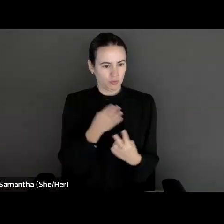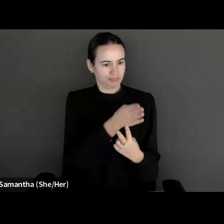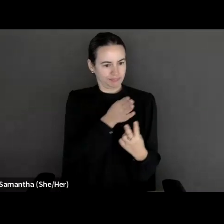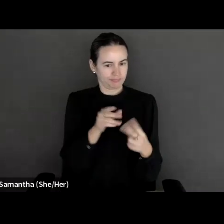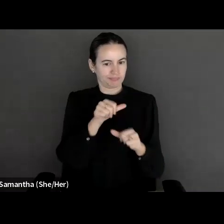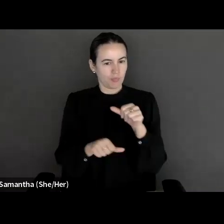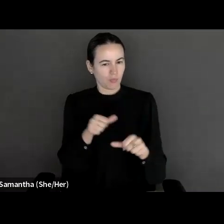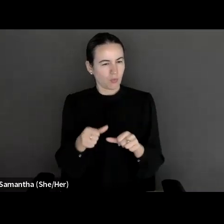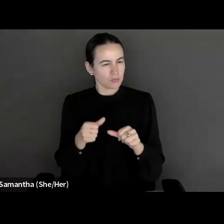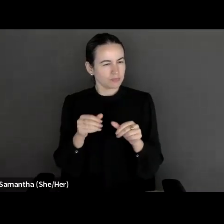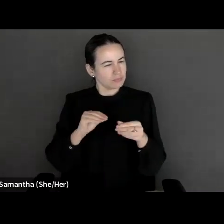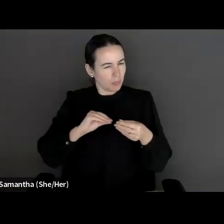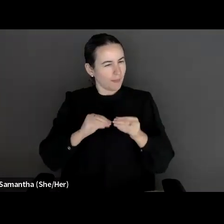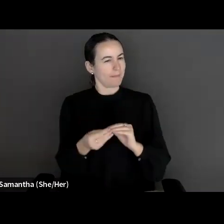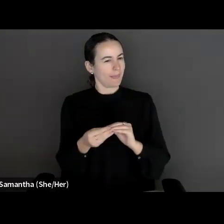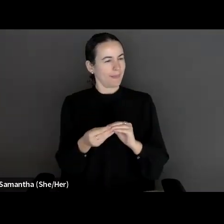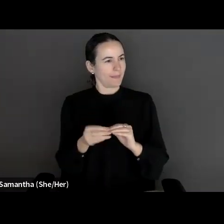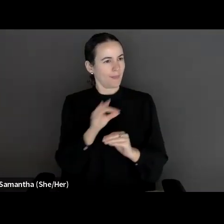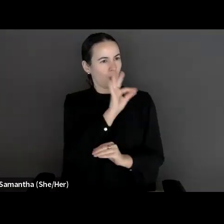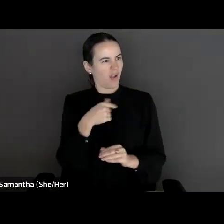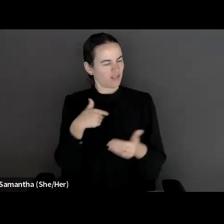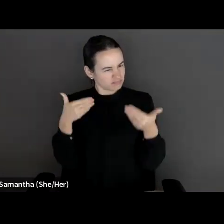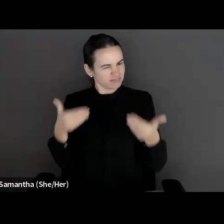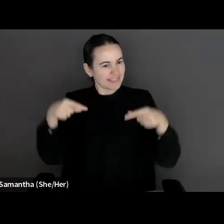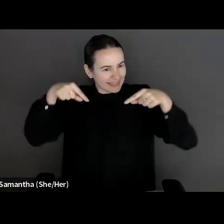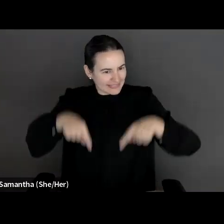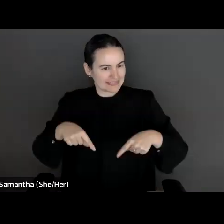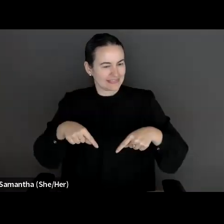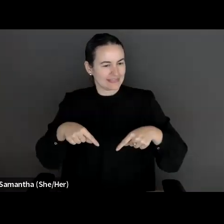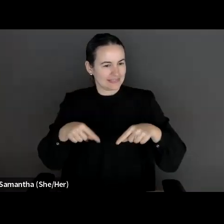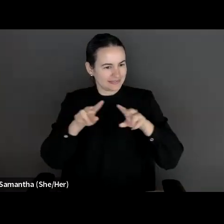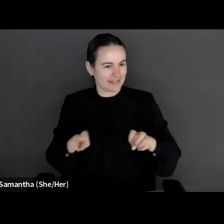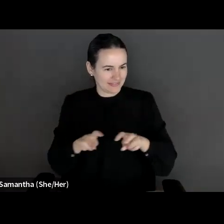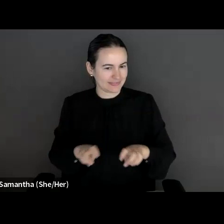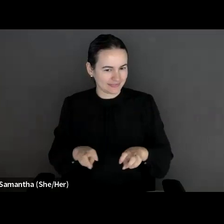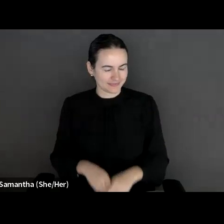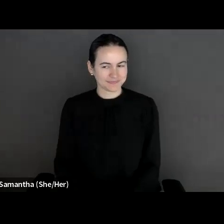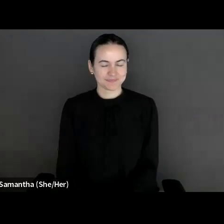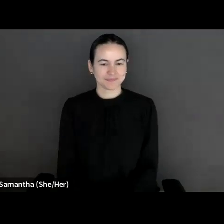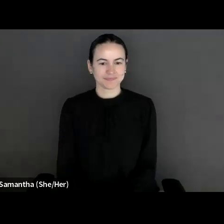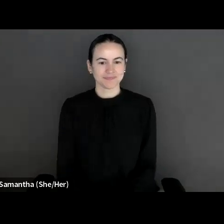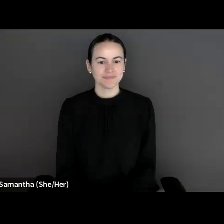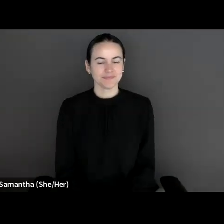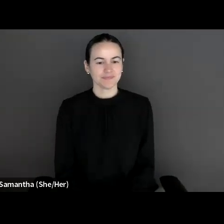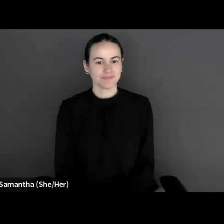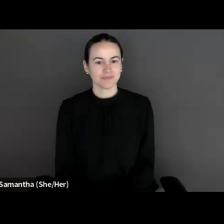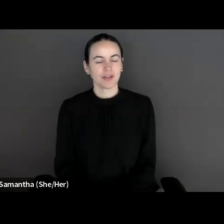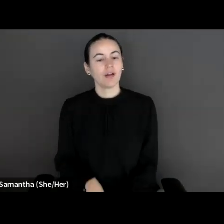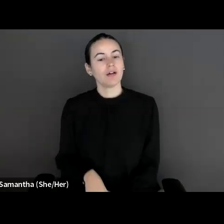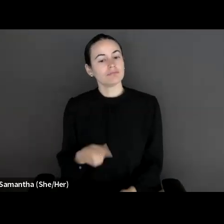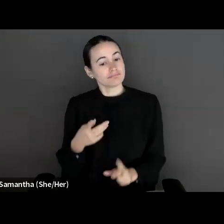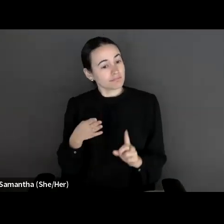the impetus for this study. So the aims of the study was to gain a